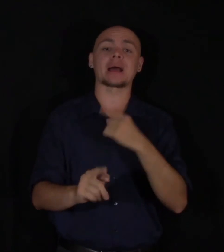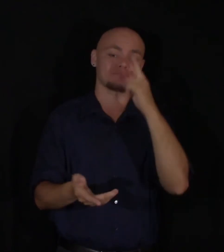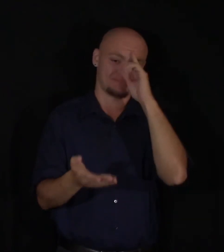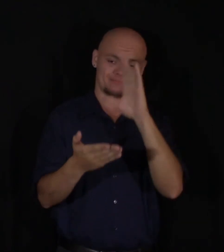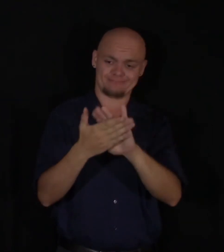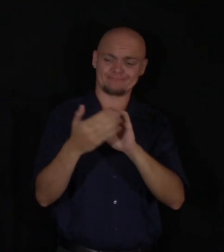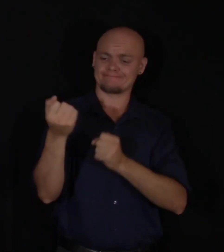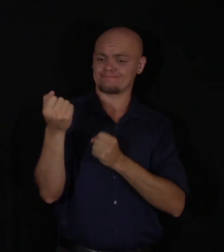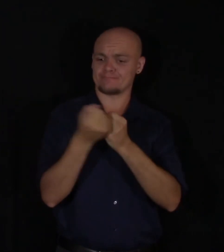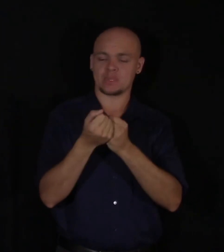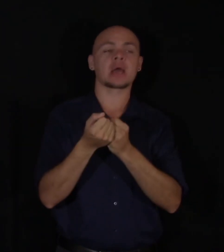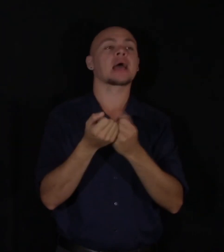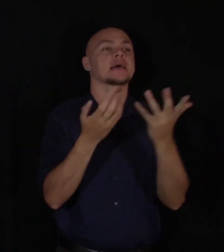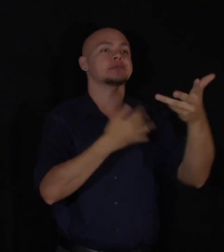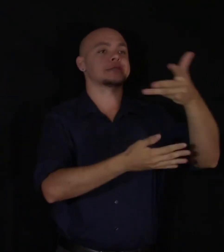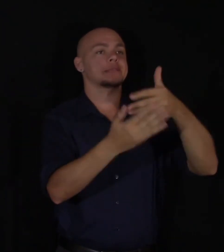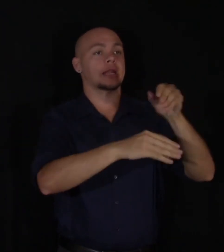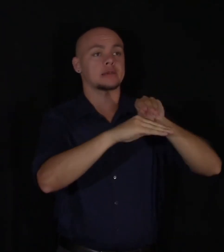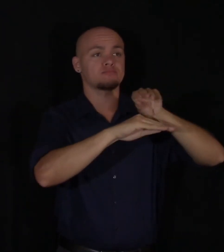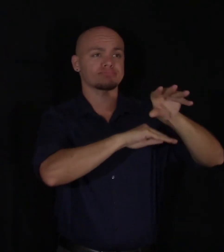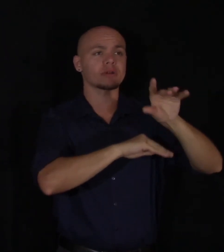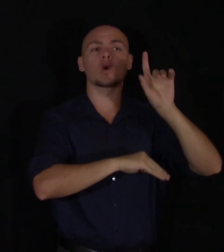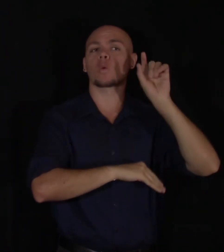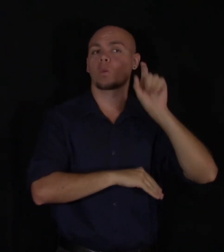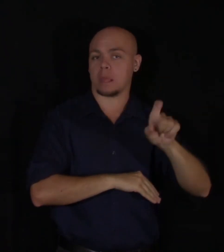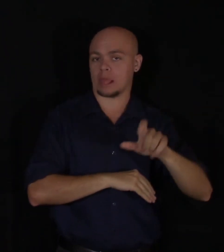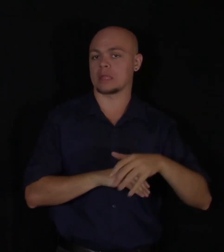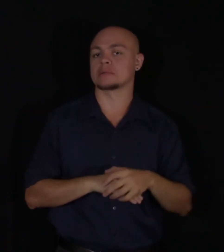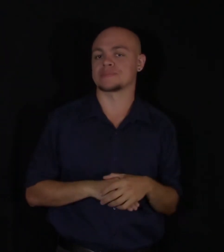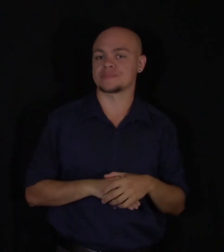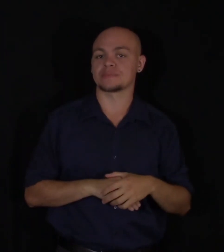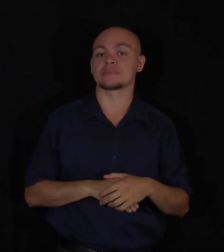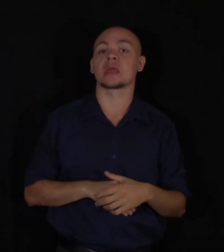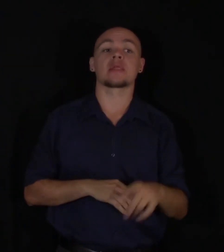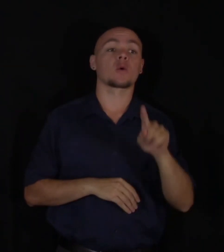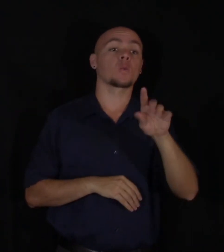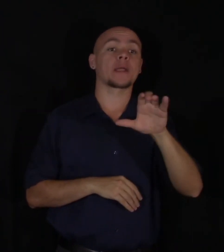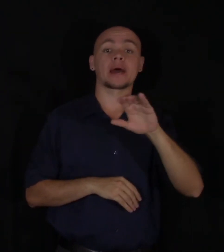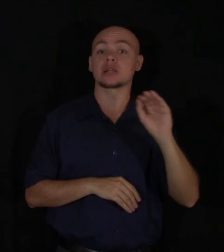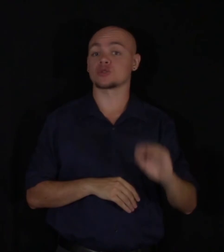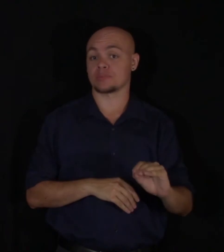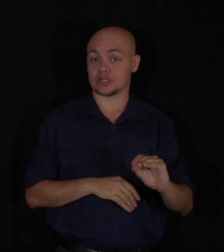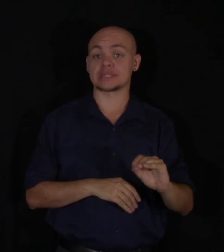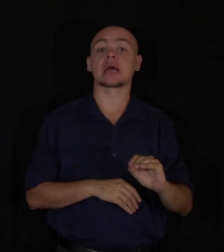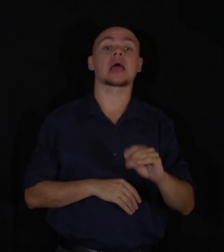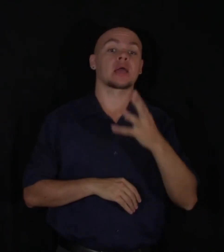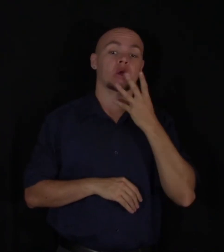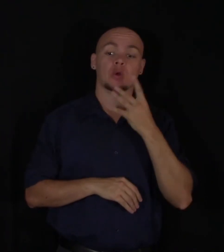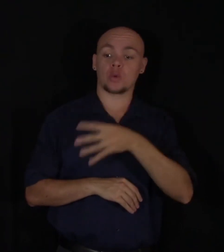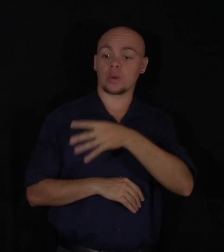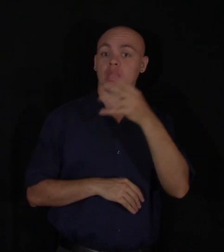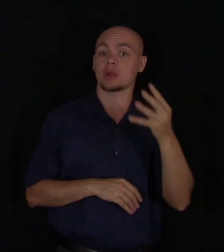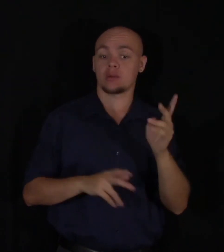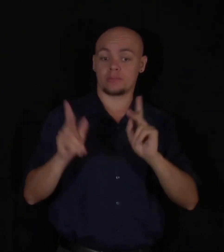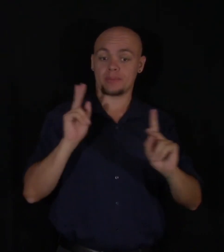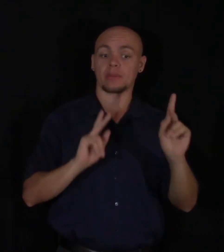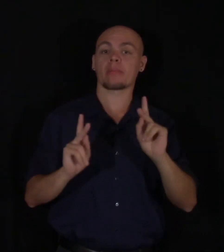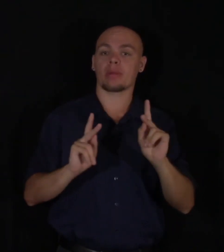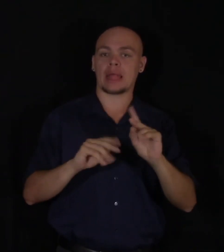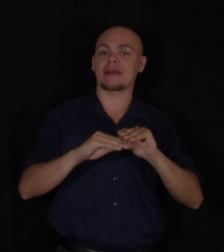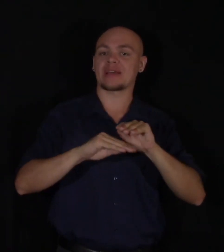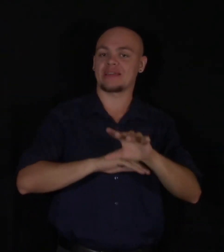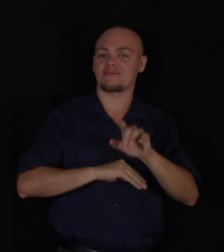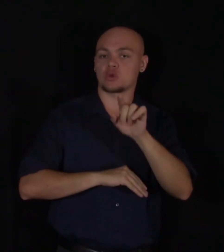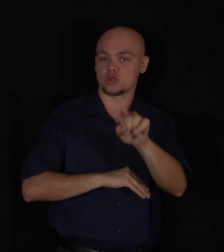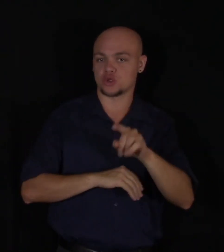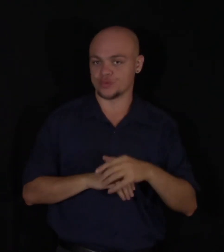There's 100% chance that you have been influenced or moved by queer visionaries. Visionaries are those who